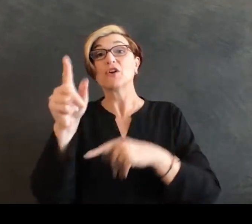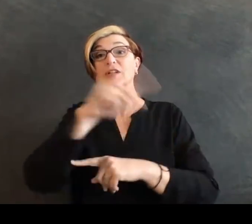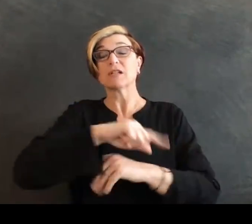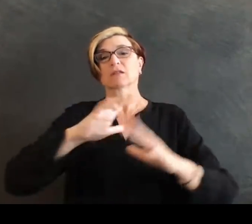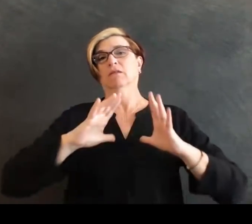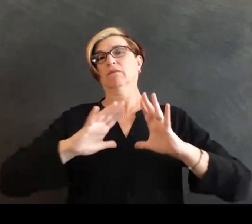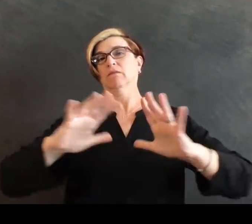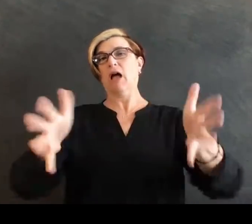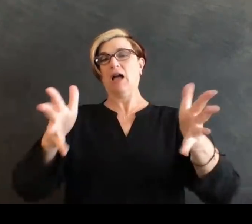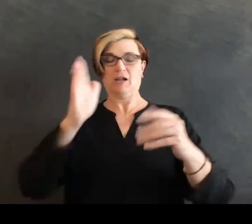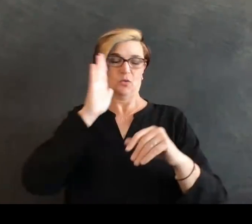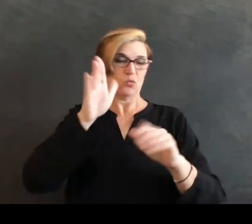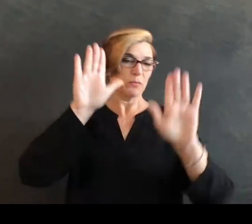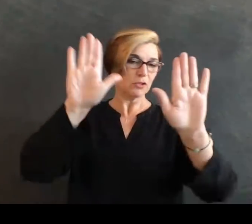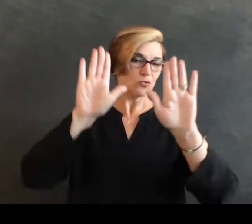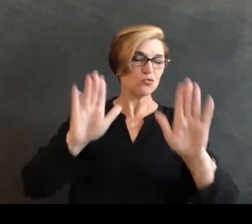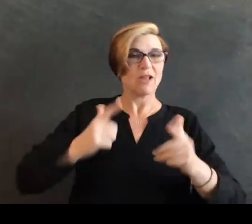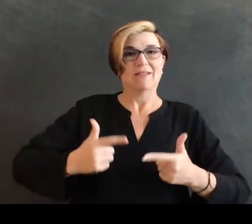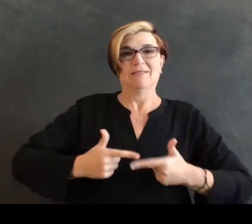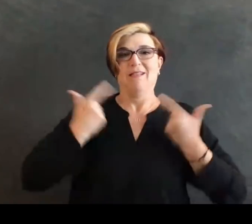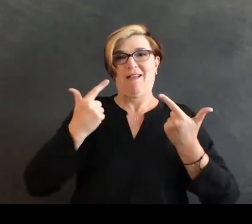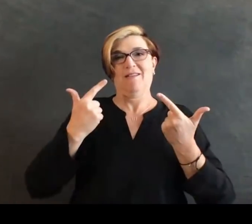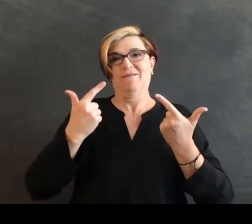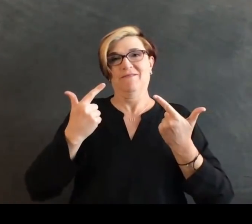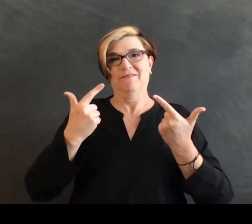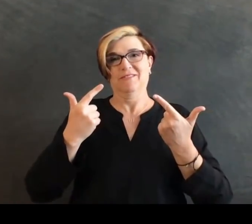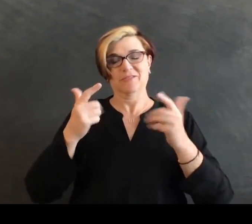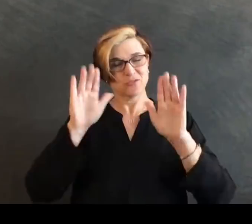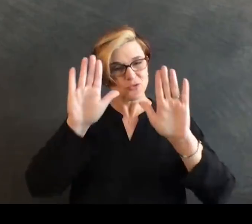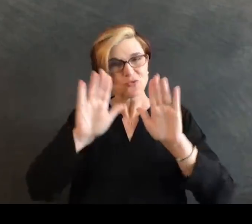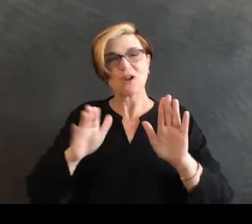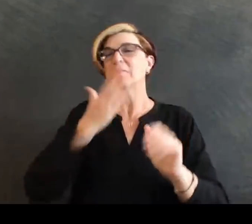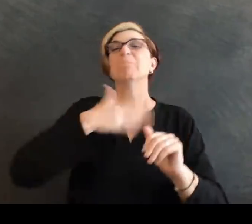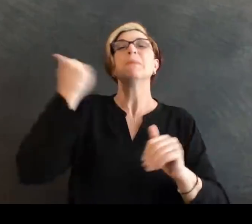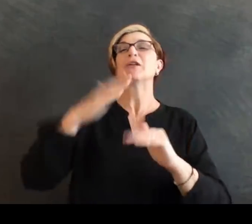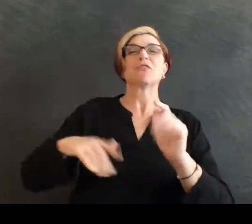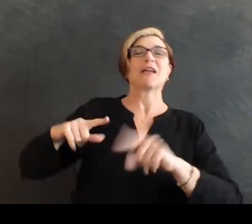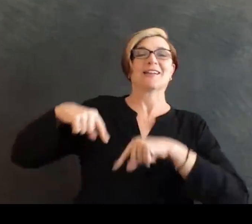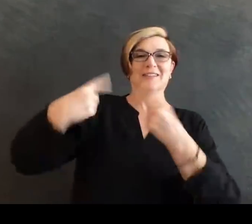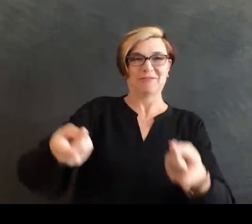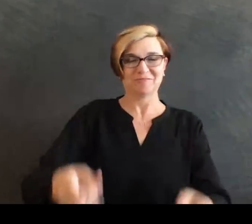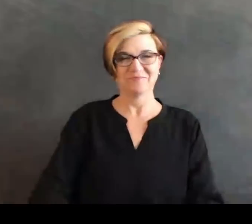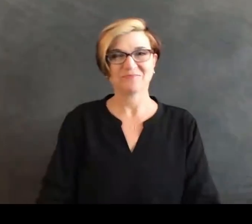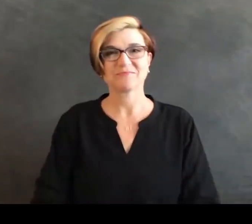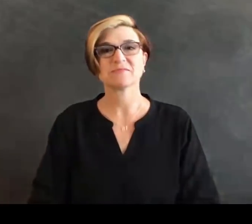ever. Today we reached a historic milestone in our war against the